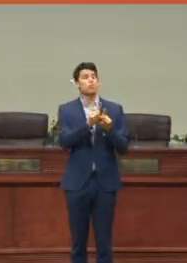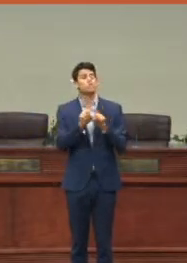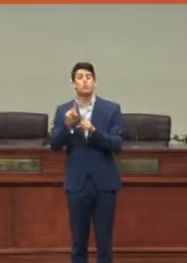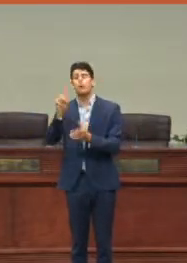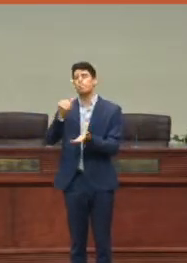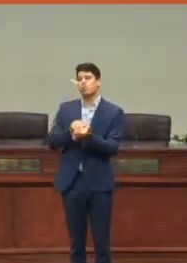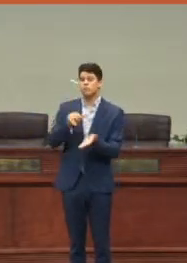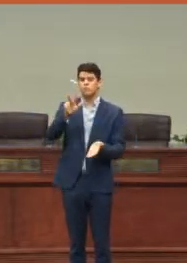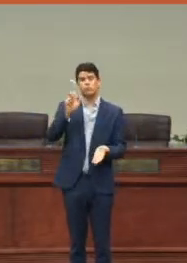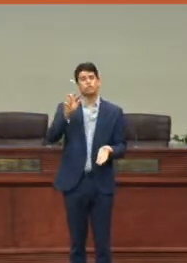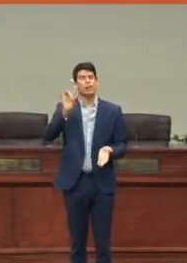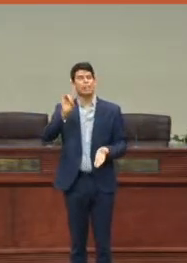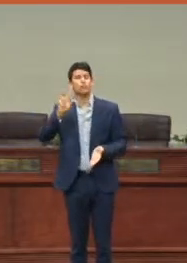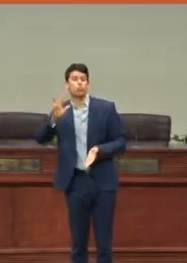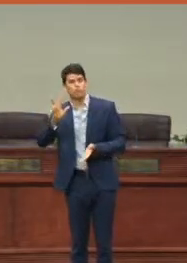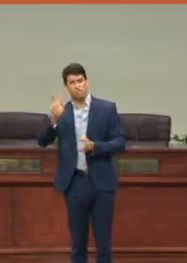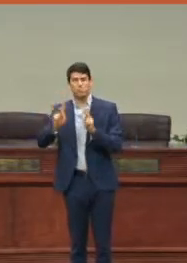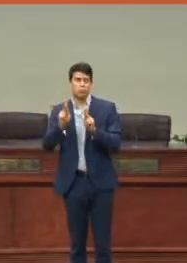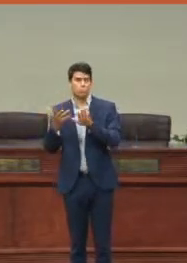1,383 deaths.